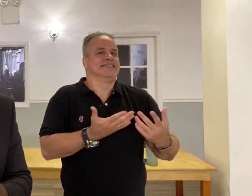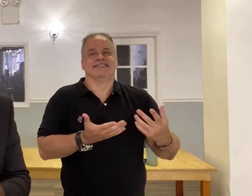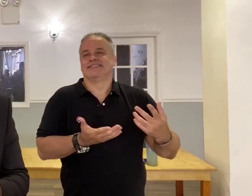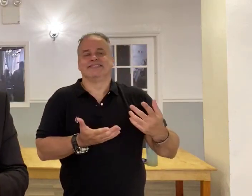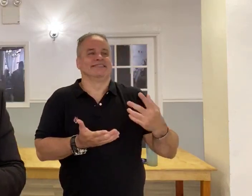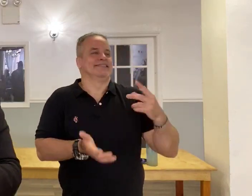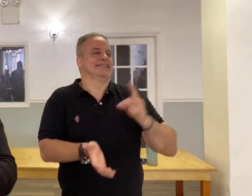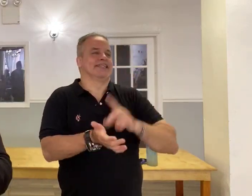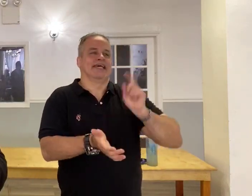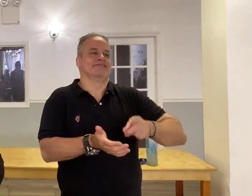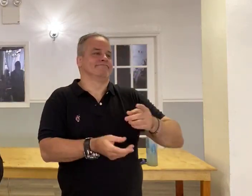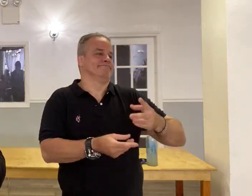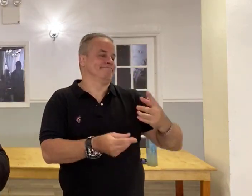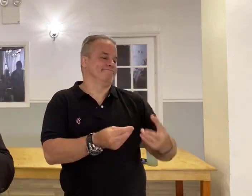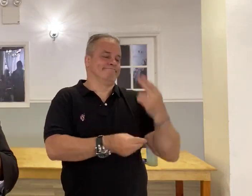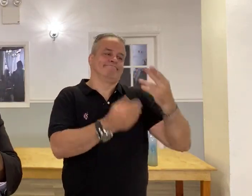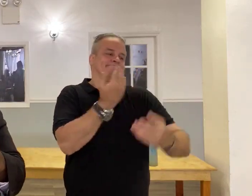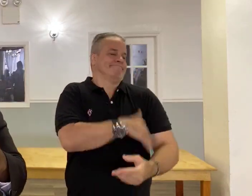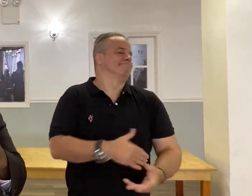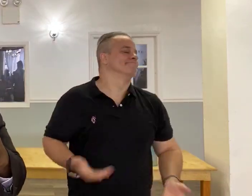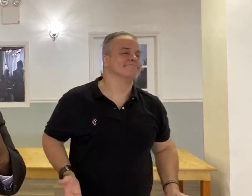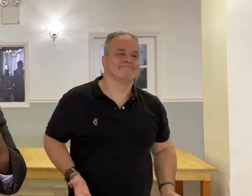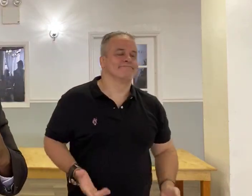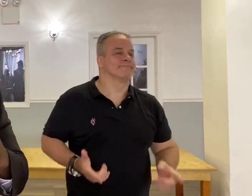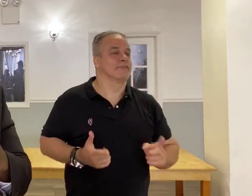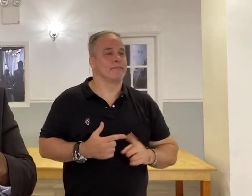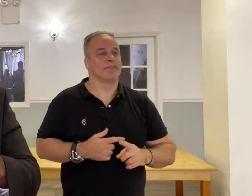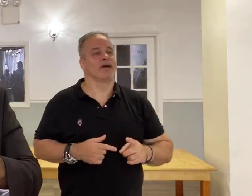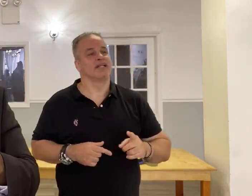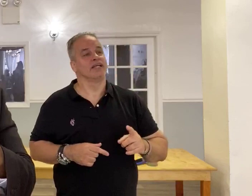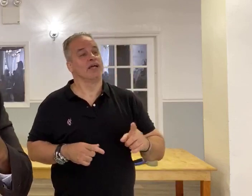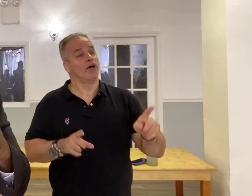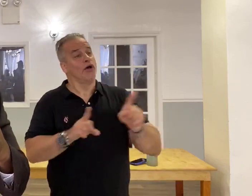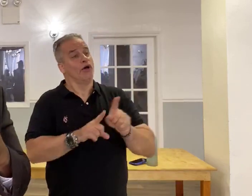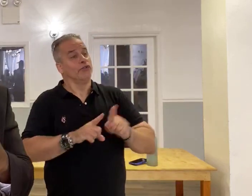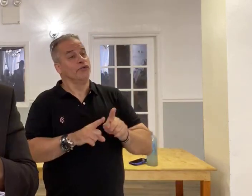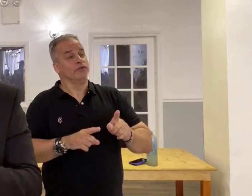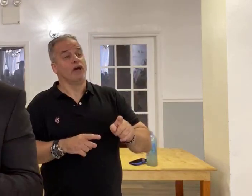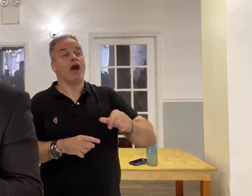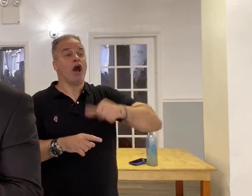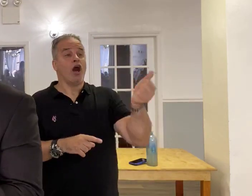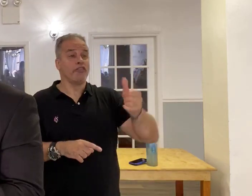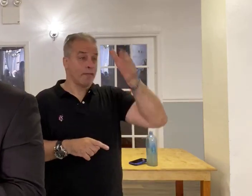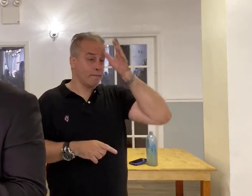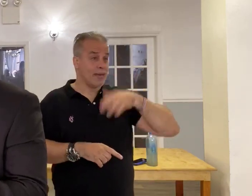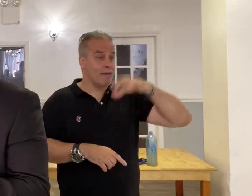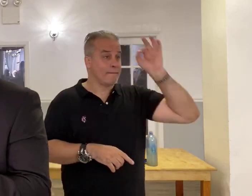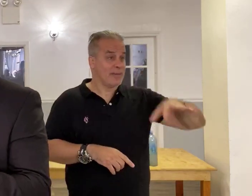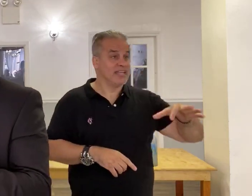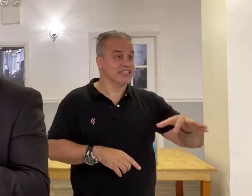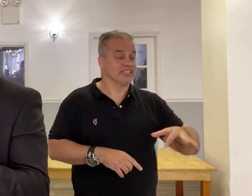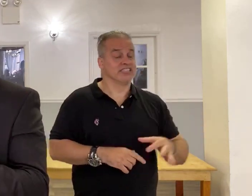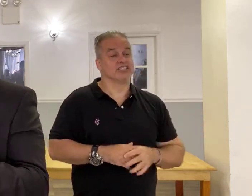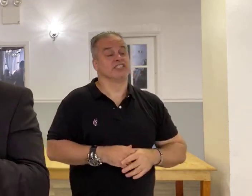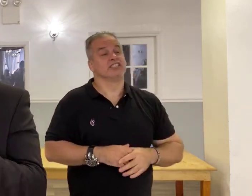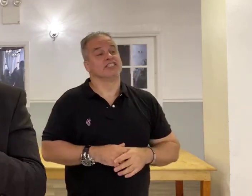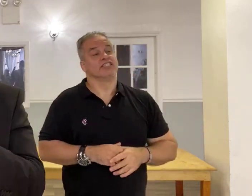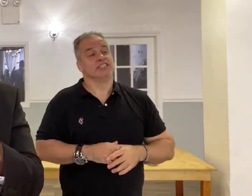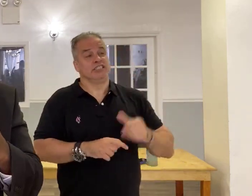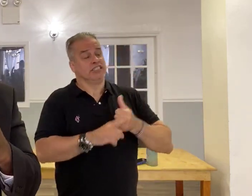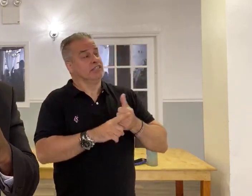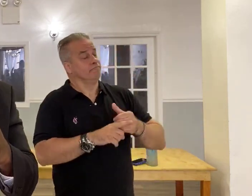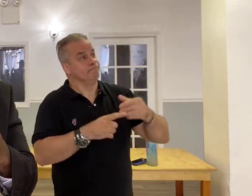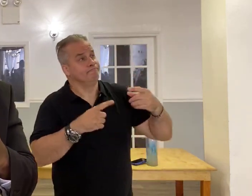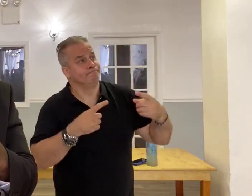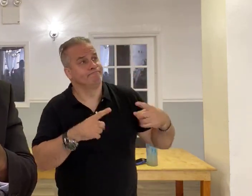man of God, and a time in his life when his church was doing great and he was successful in the ministry. And by the way, they